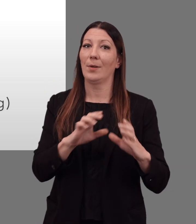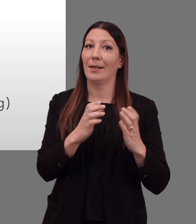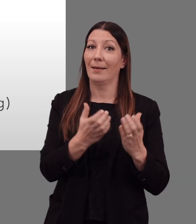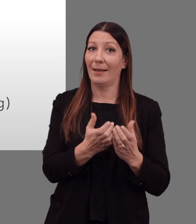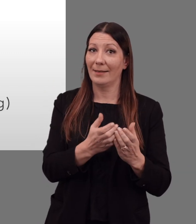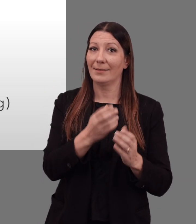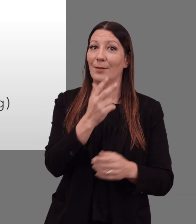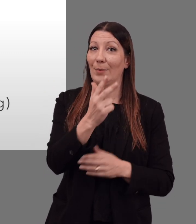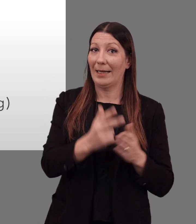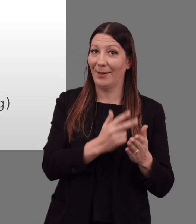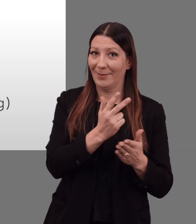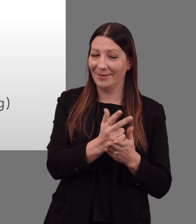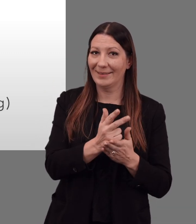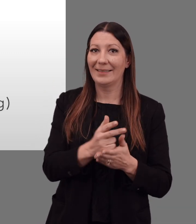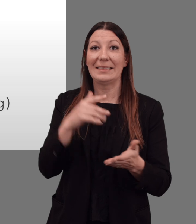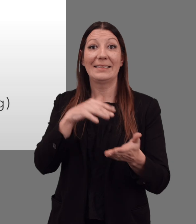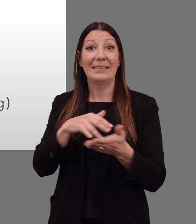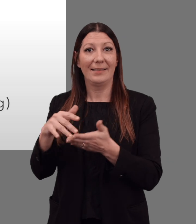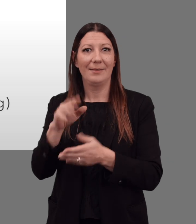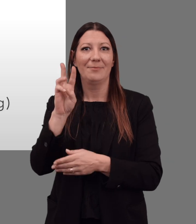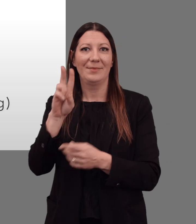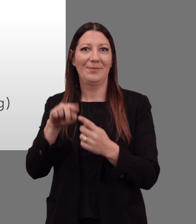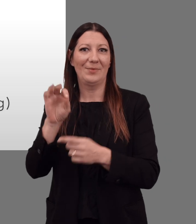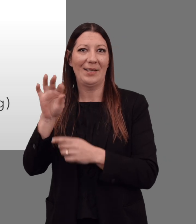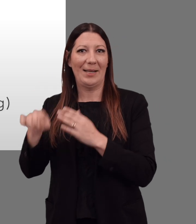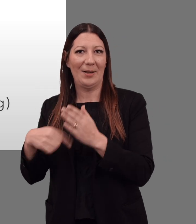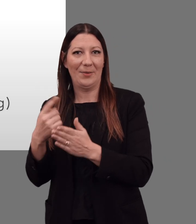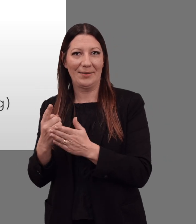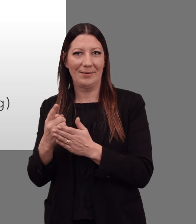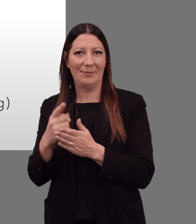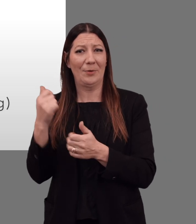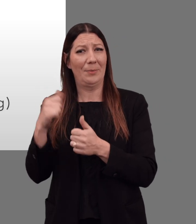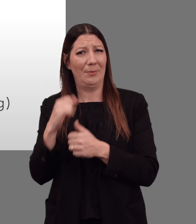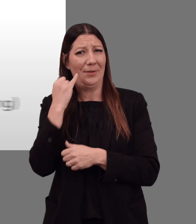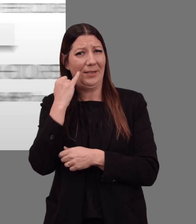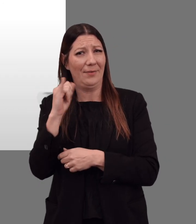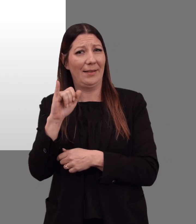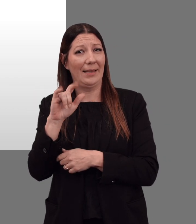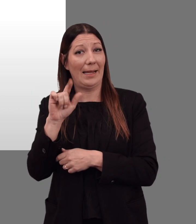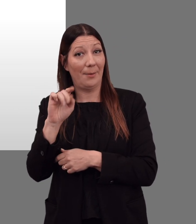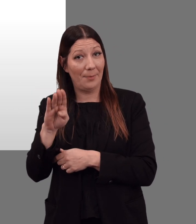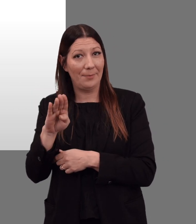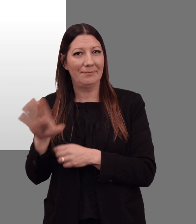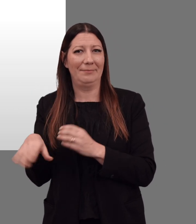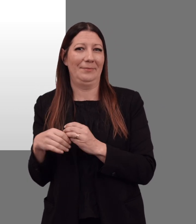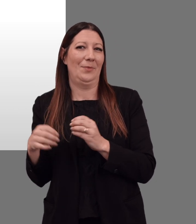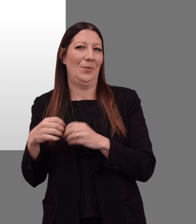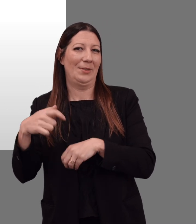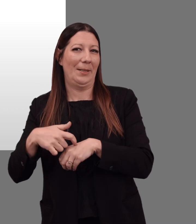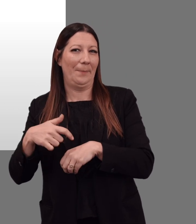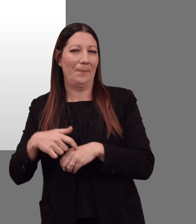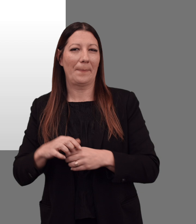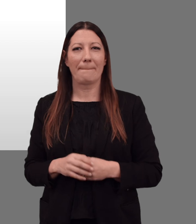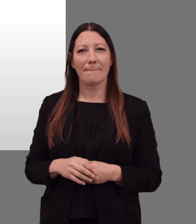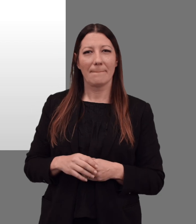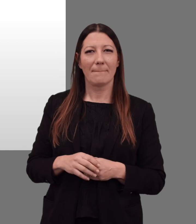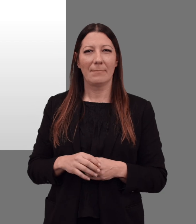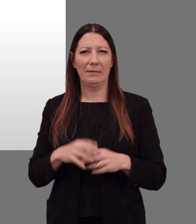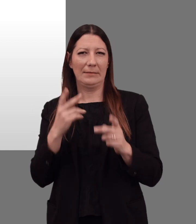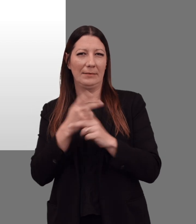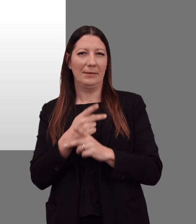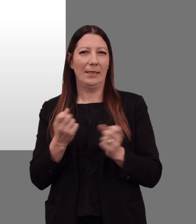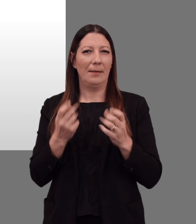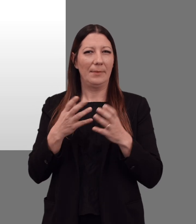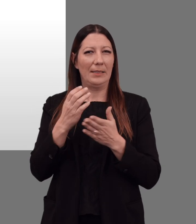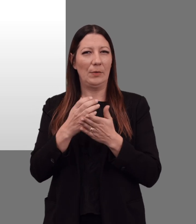hours studying. Keep in mind that if you have a lab, the time commitment may be more significant. When you are determining how many courses are manageable for the